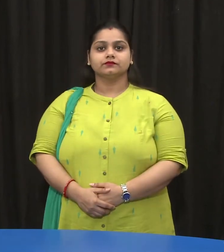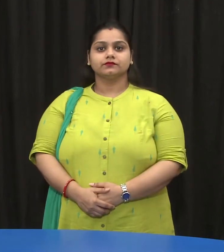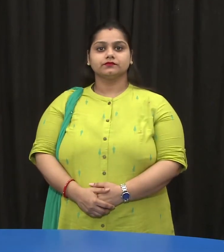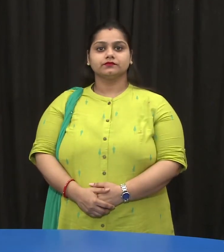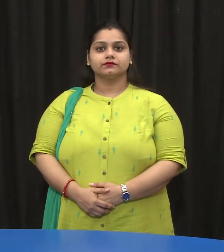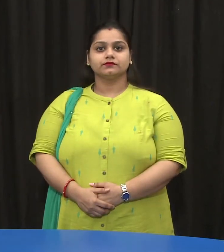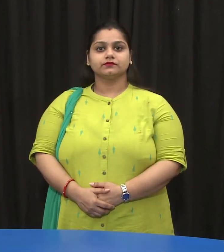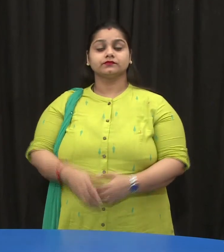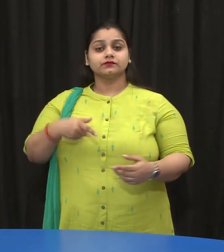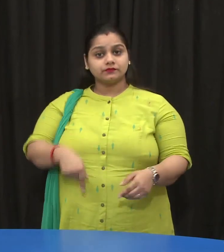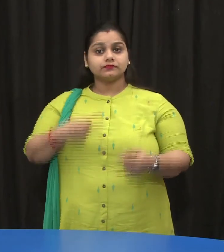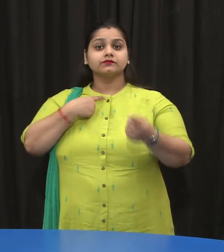we discussed about